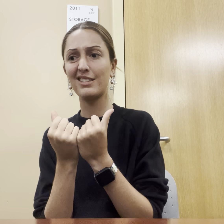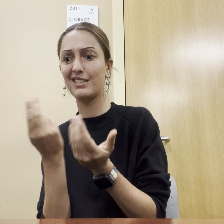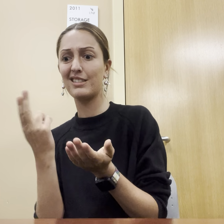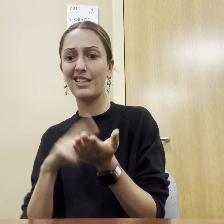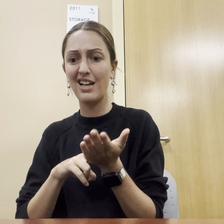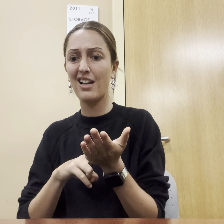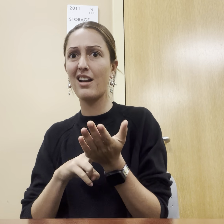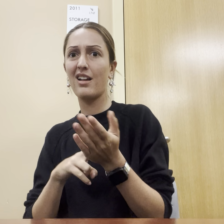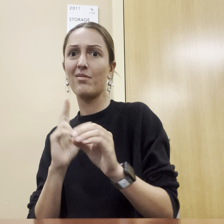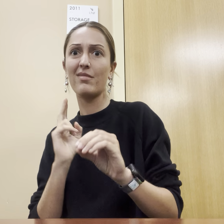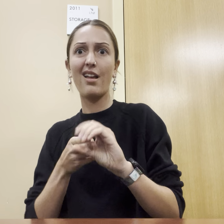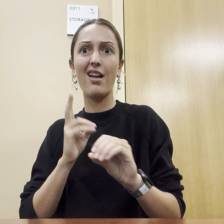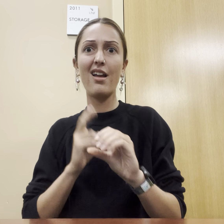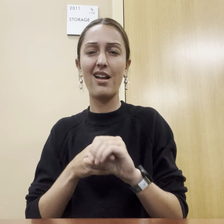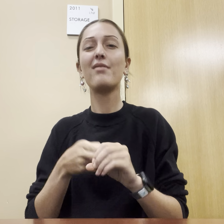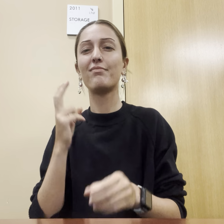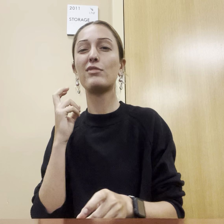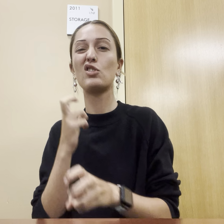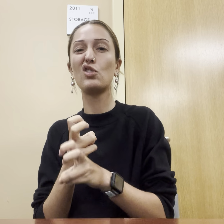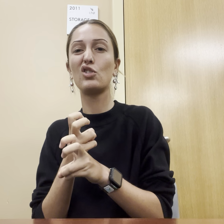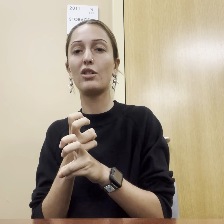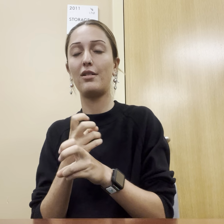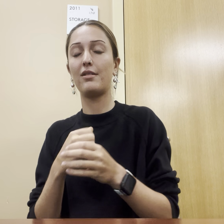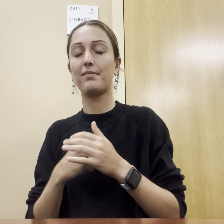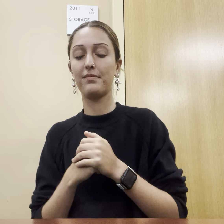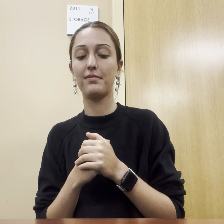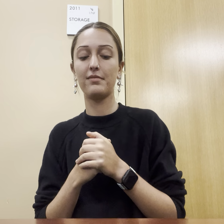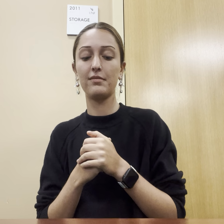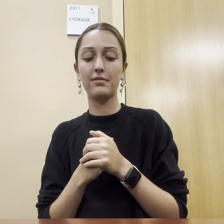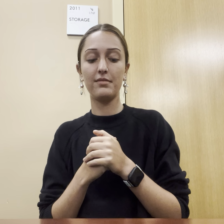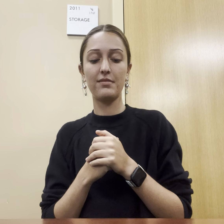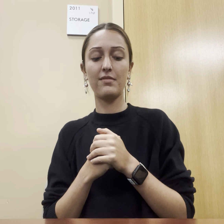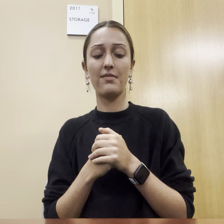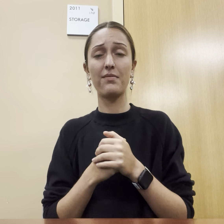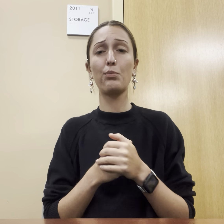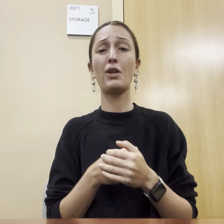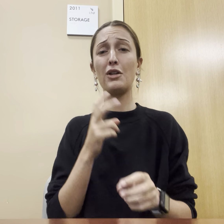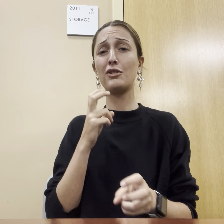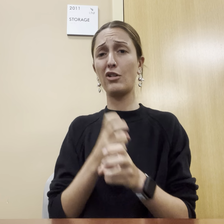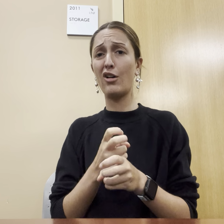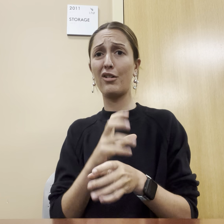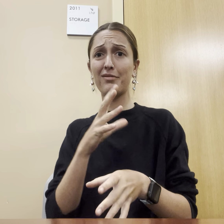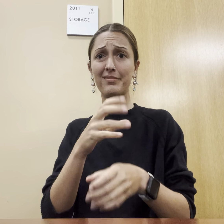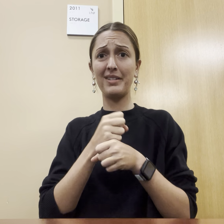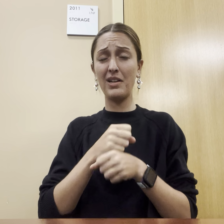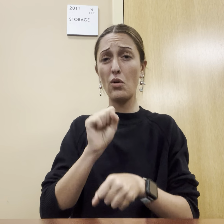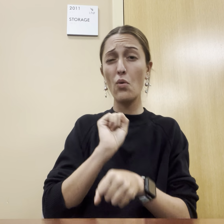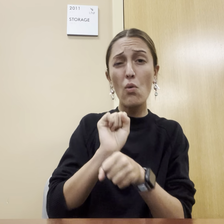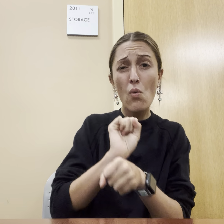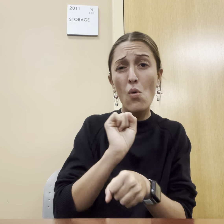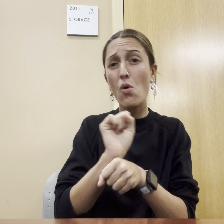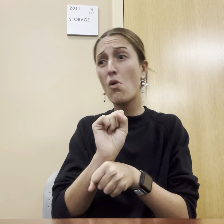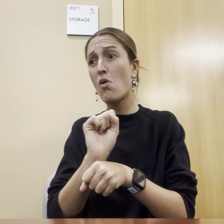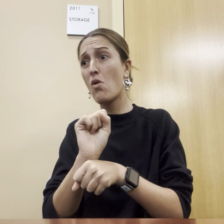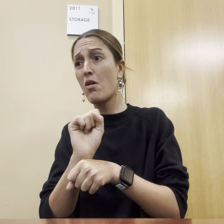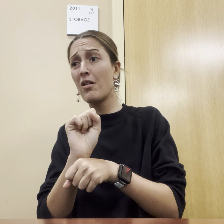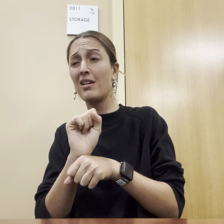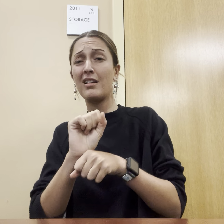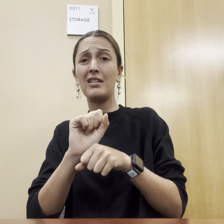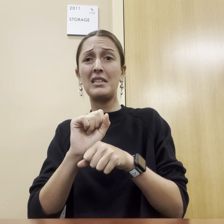more agencies, because if you're not getting work from one, you're hopefully getting work from another one. They are part